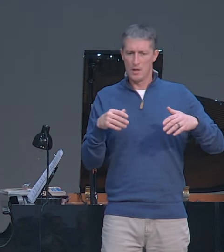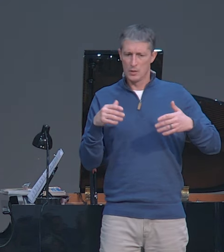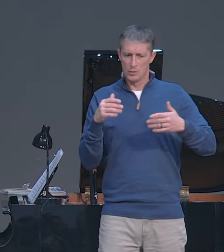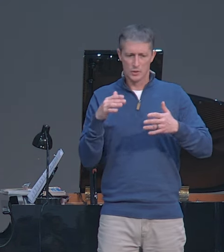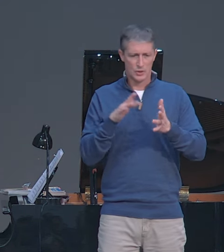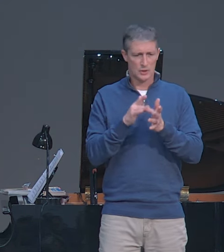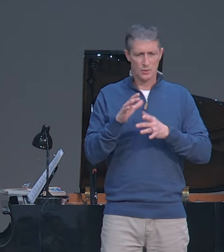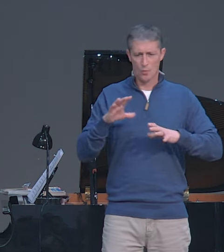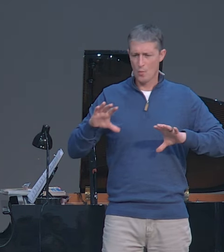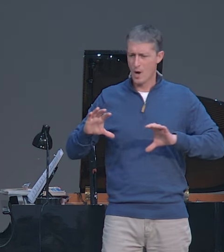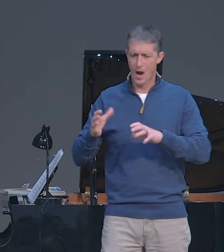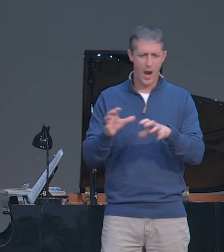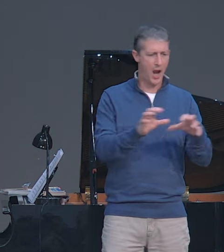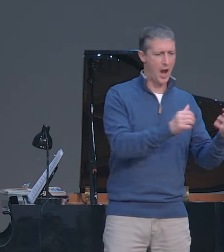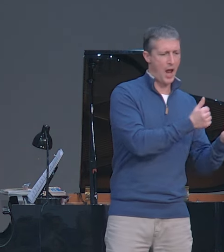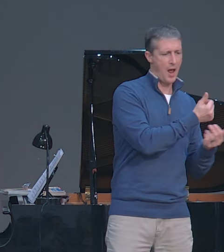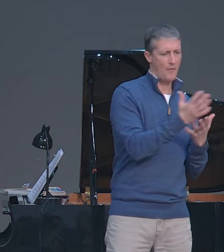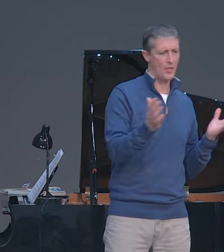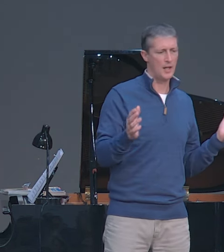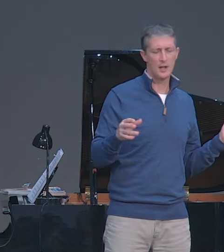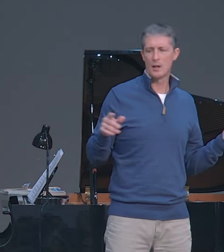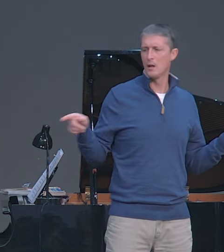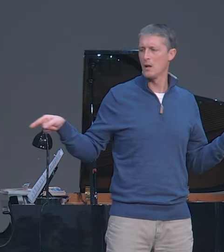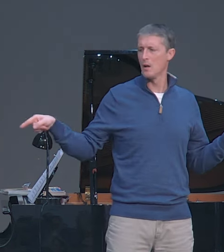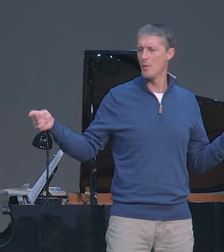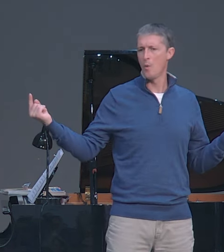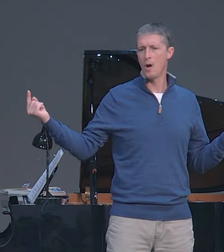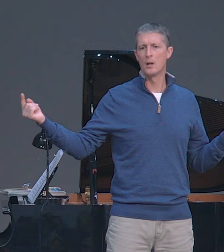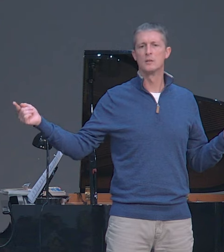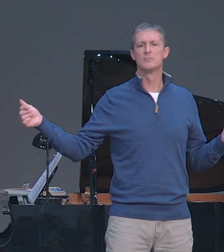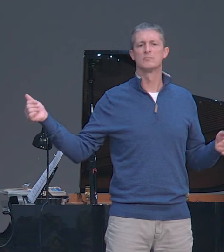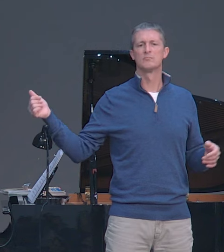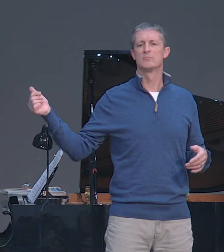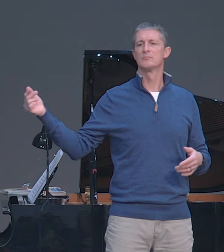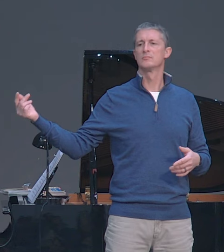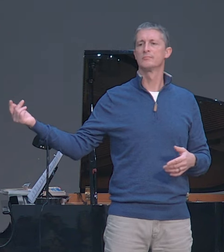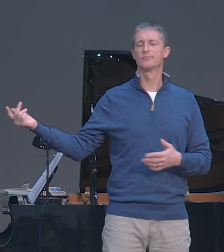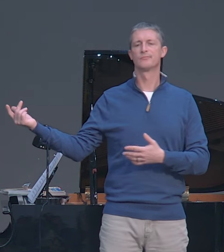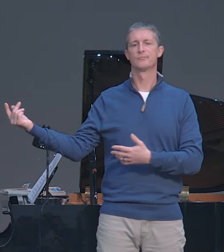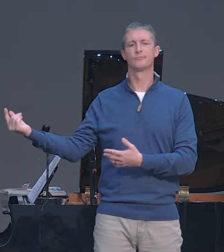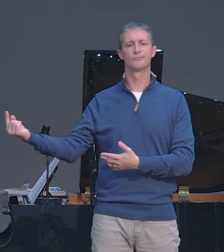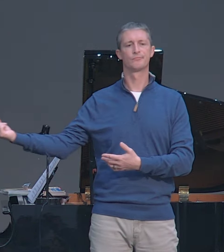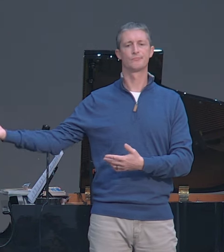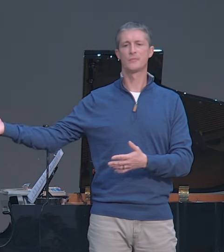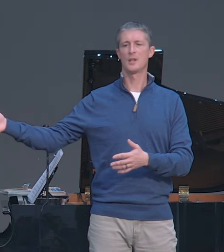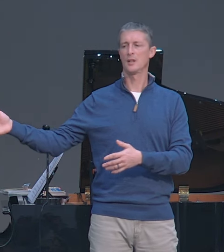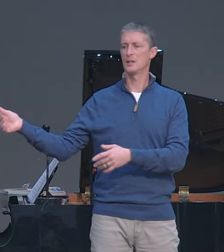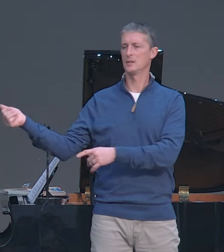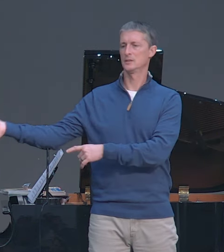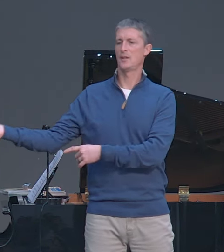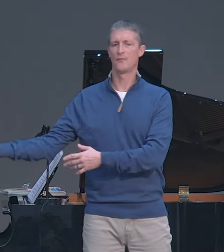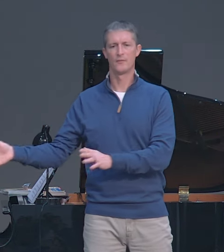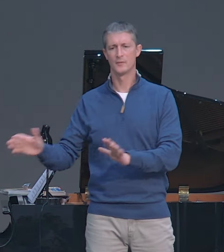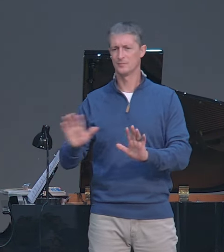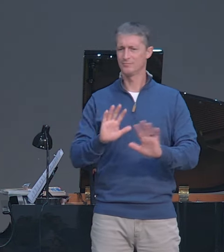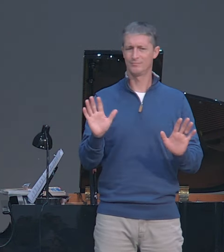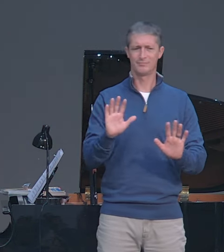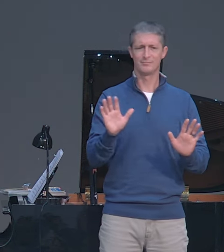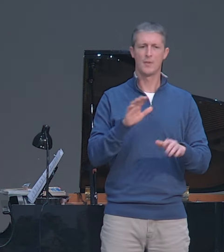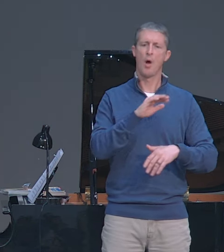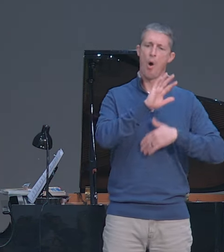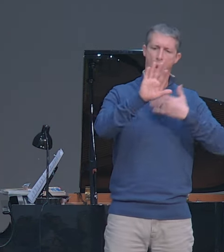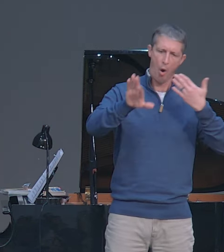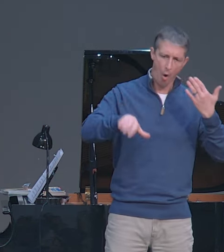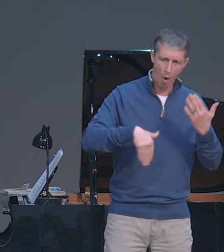didn't create. We see the same thing in John 1:3, where John says, all